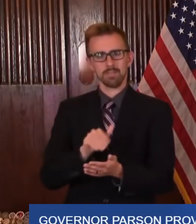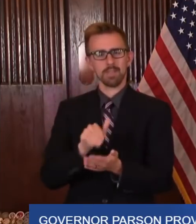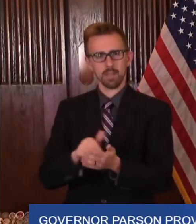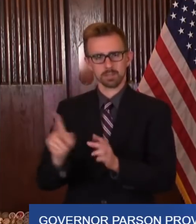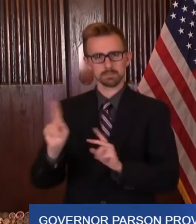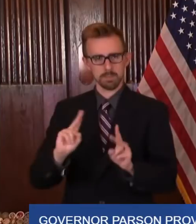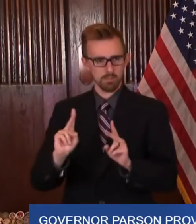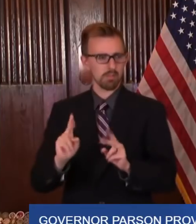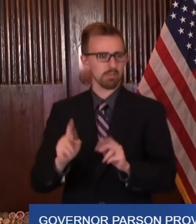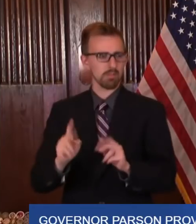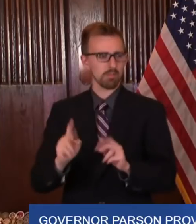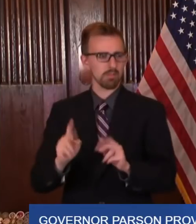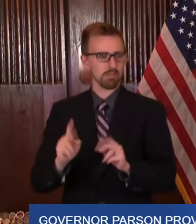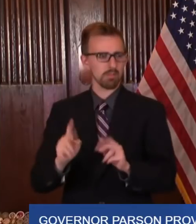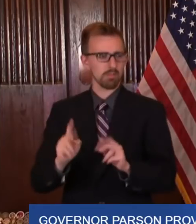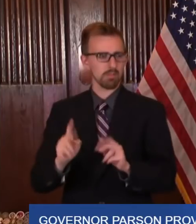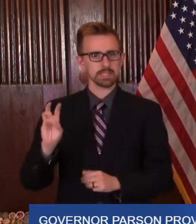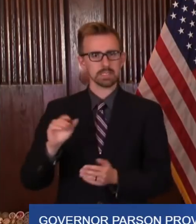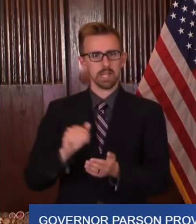65,000 people and we had